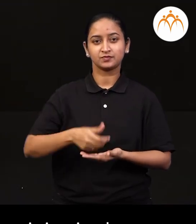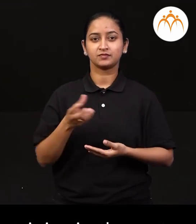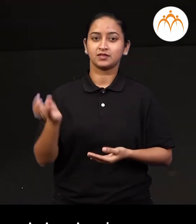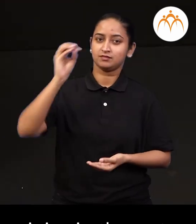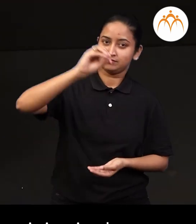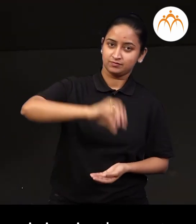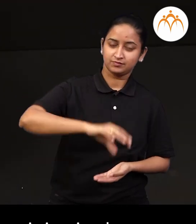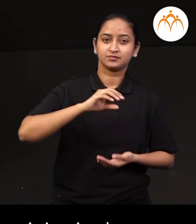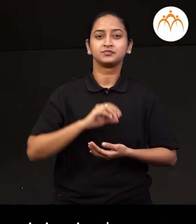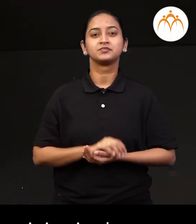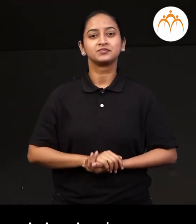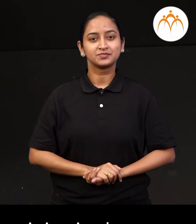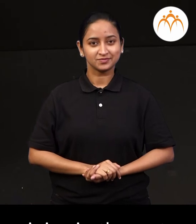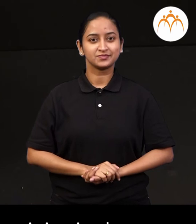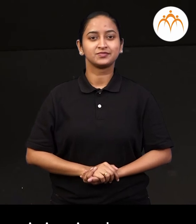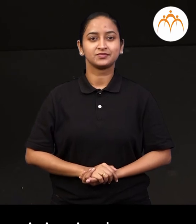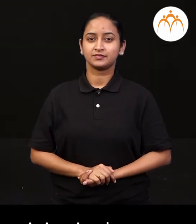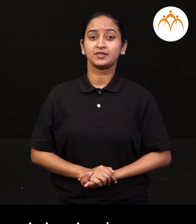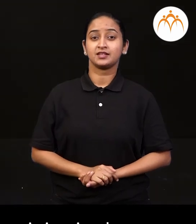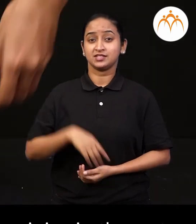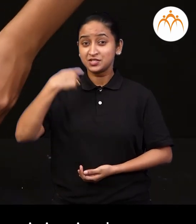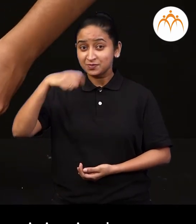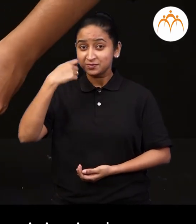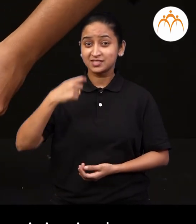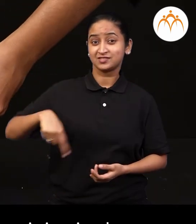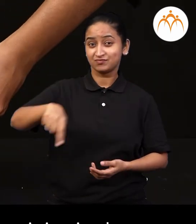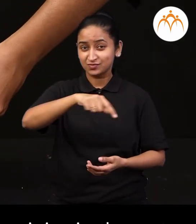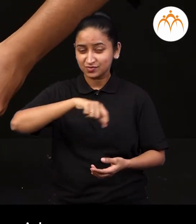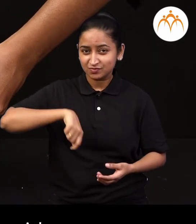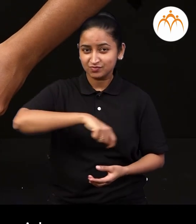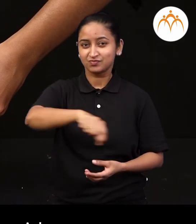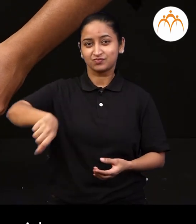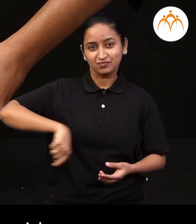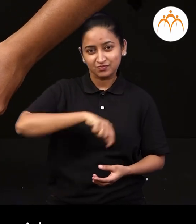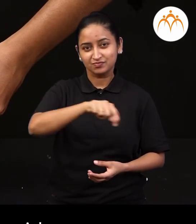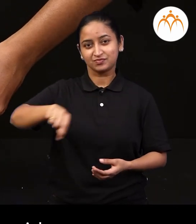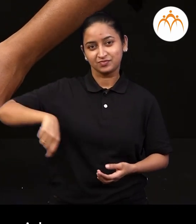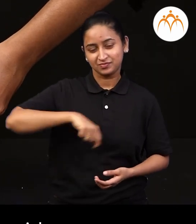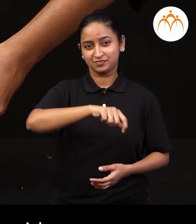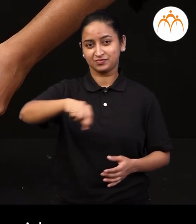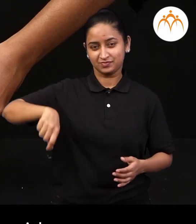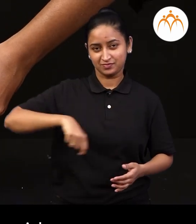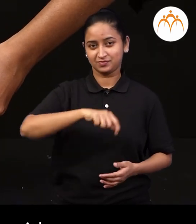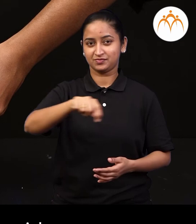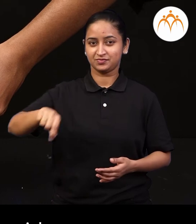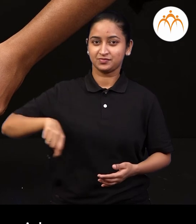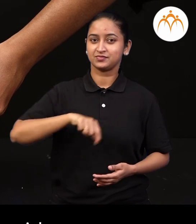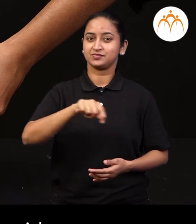add that lemon juice in the water. Stir this mixture nicely with a spoon.